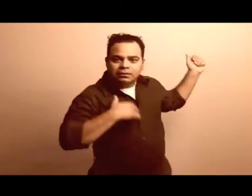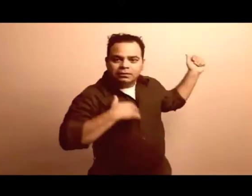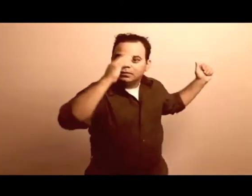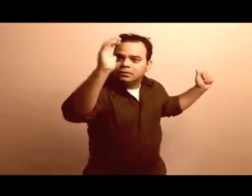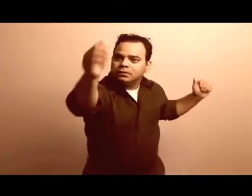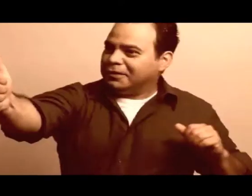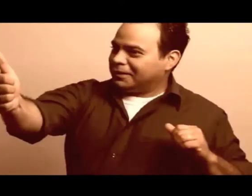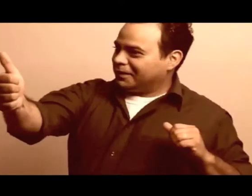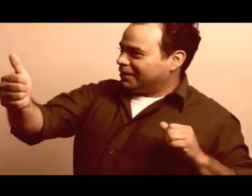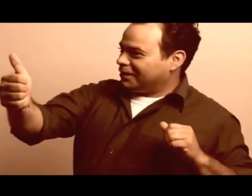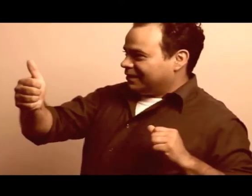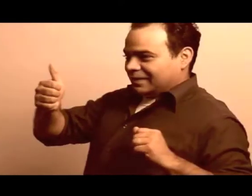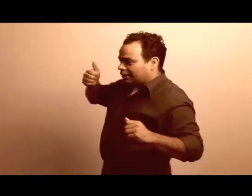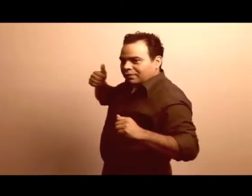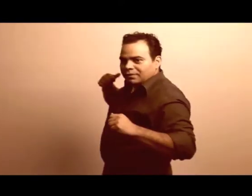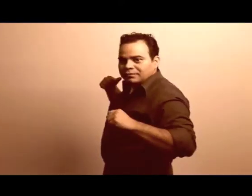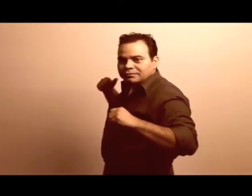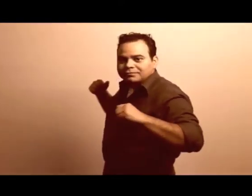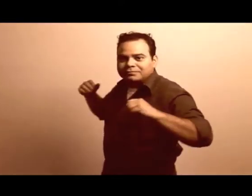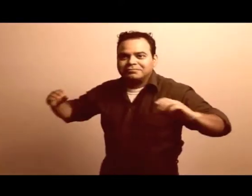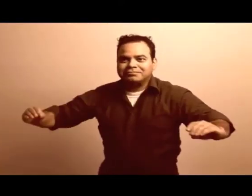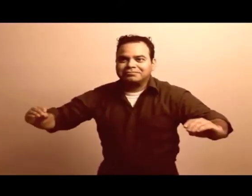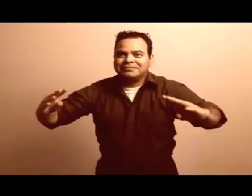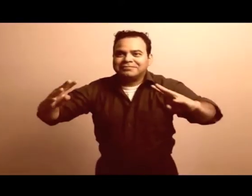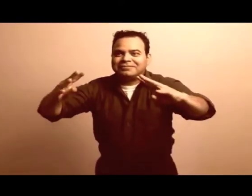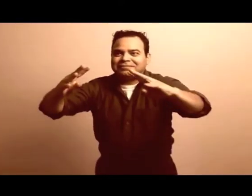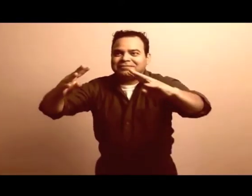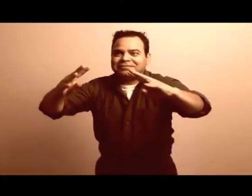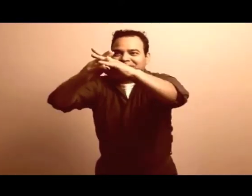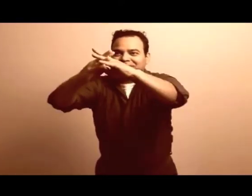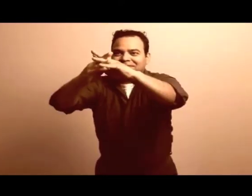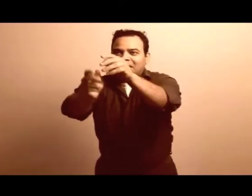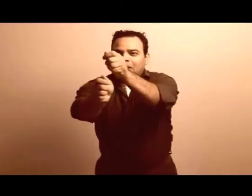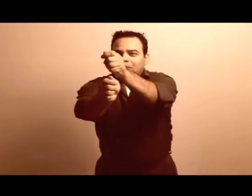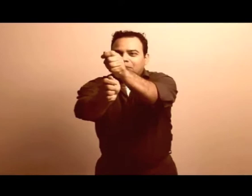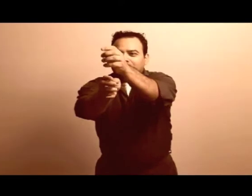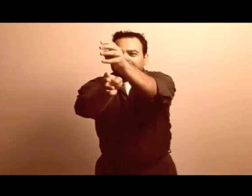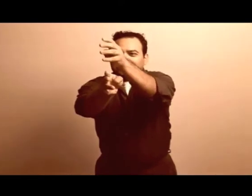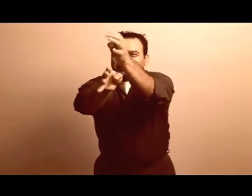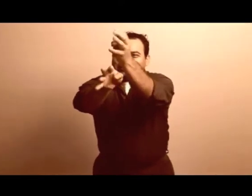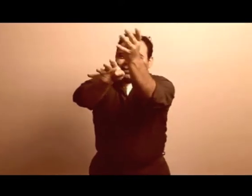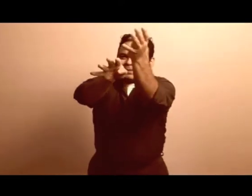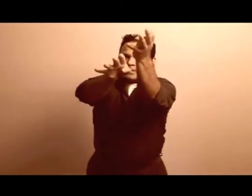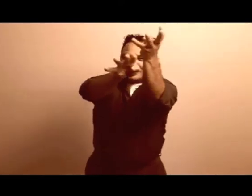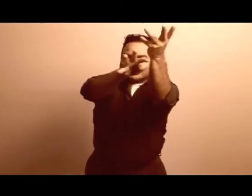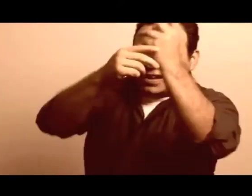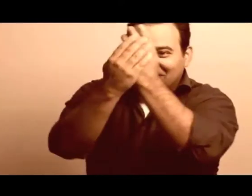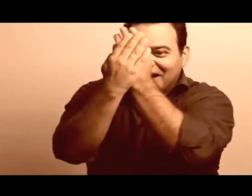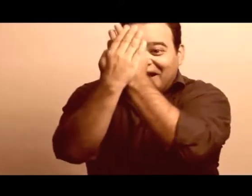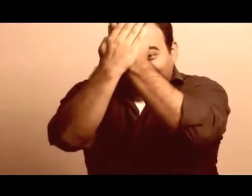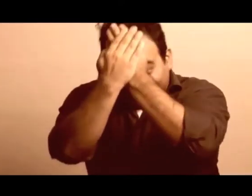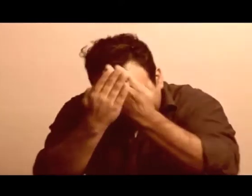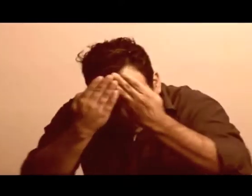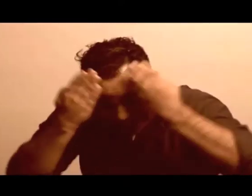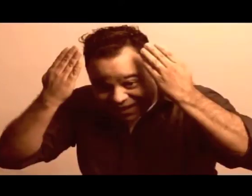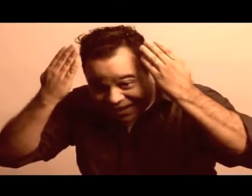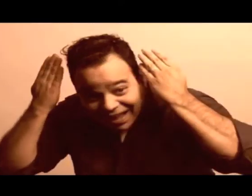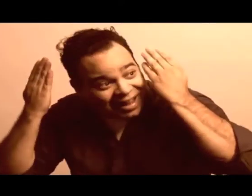sweeping plains rose buttes and rugged mesas. Set in the foothills stood One Feather's home, a teepee with a plume of smoke.